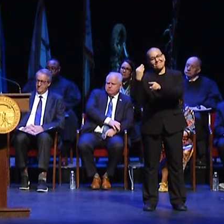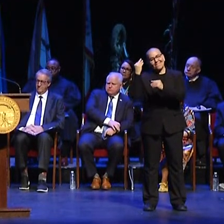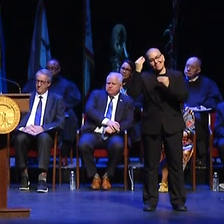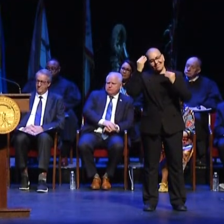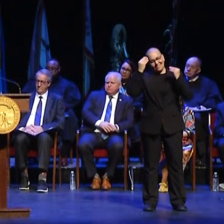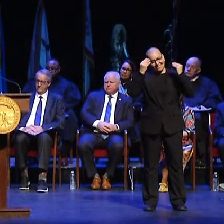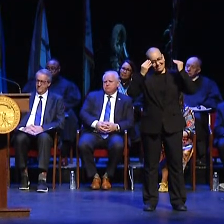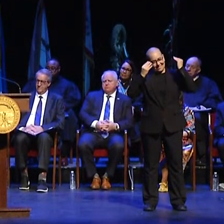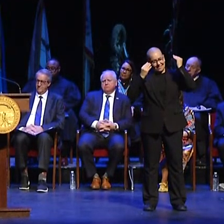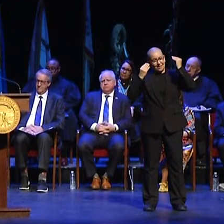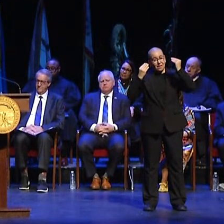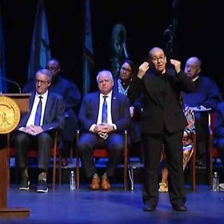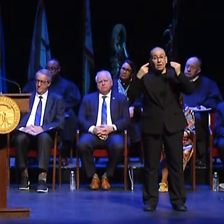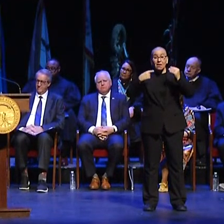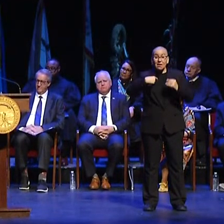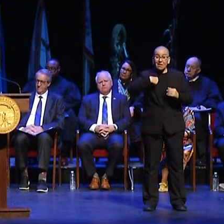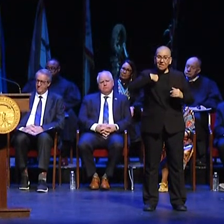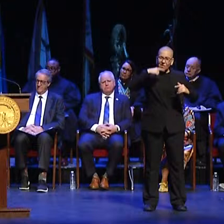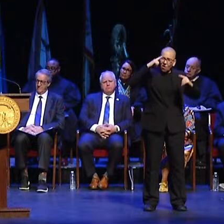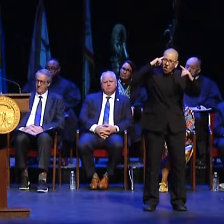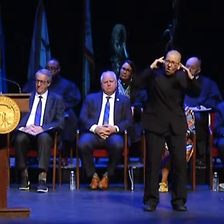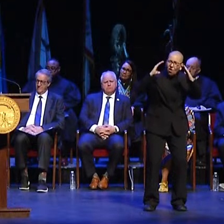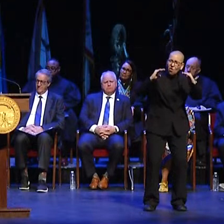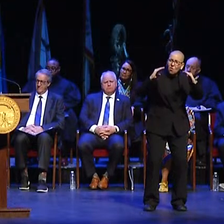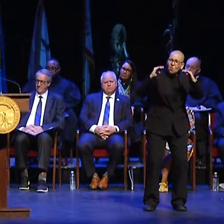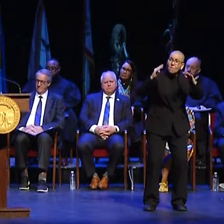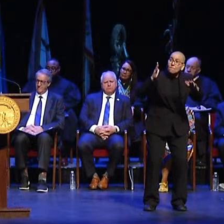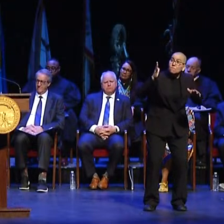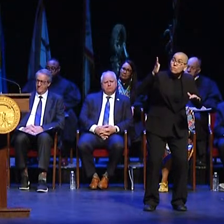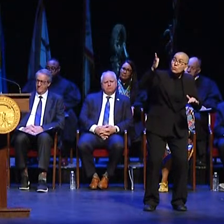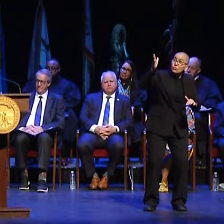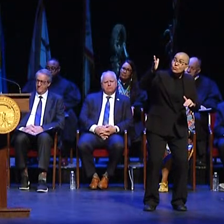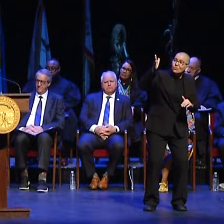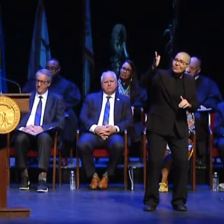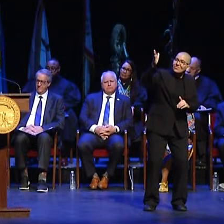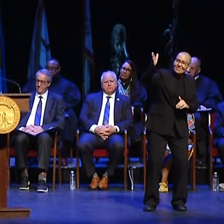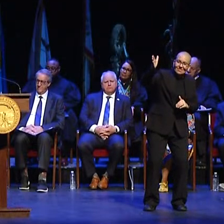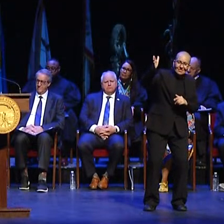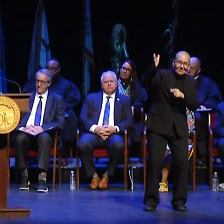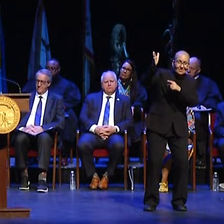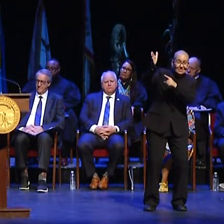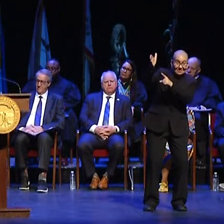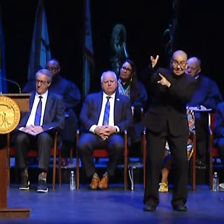I hope someday you will join